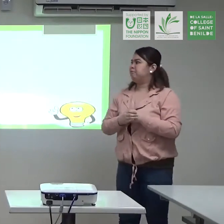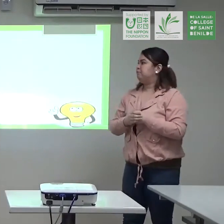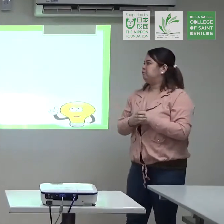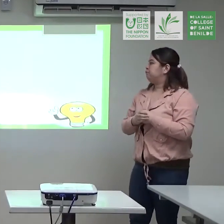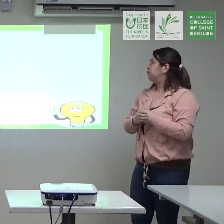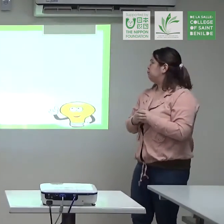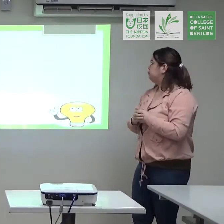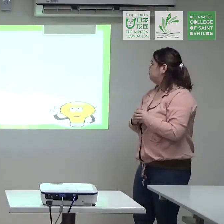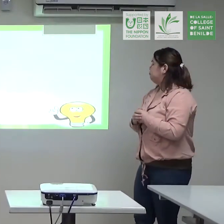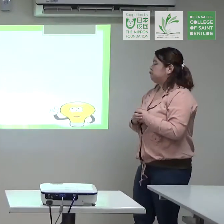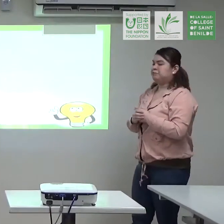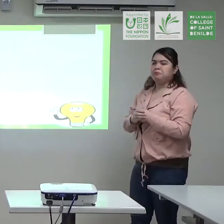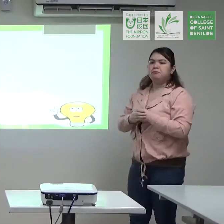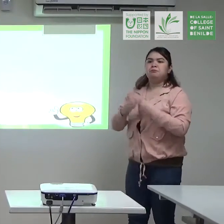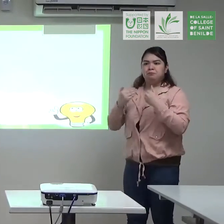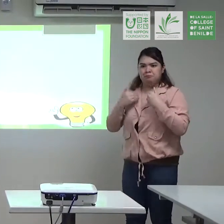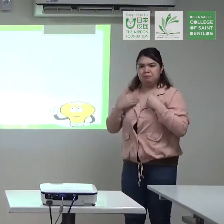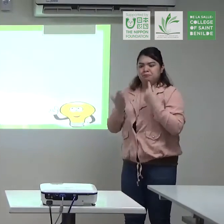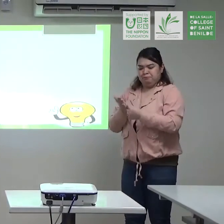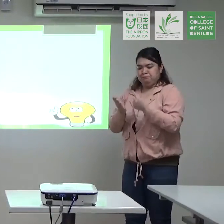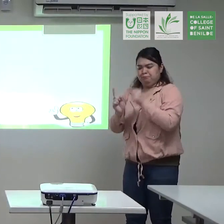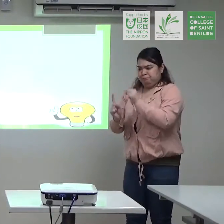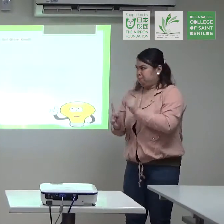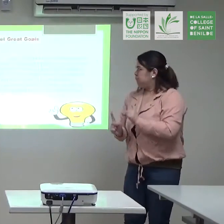Set great goals.